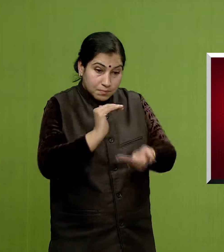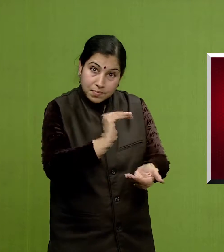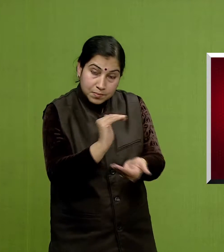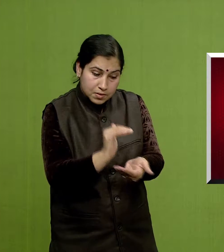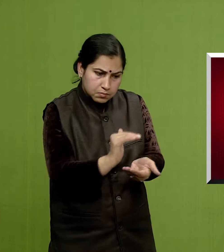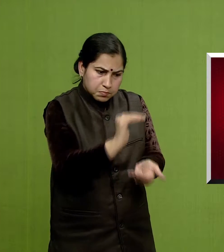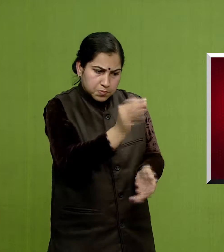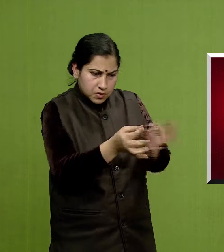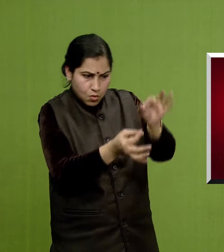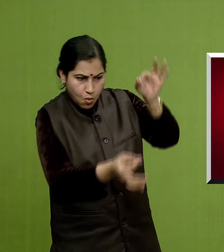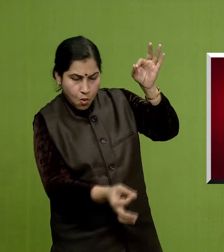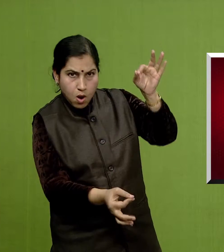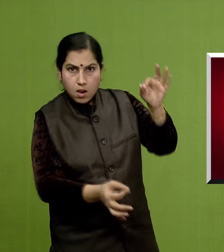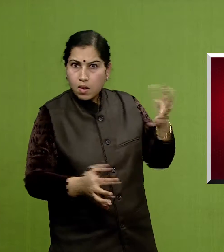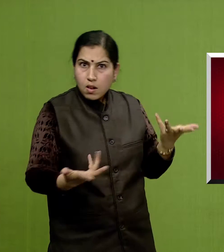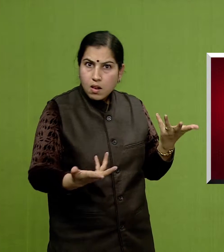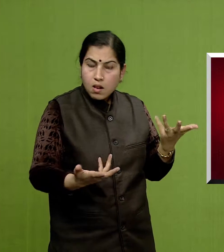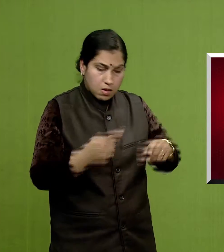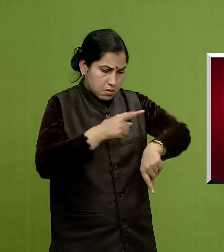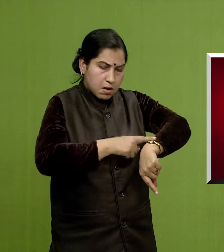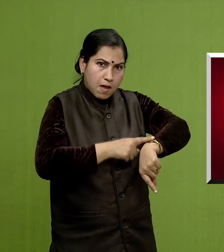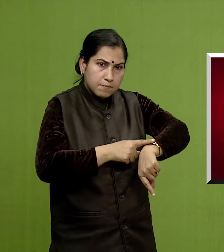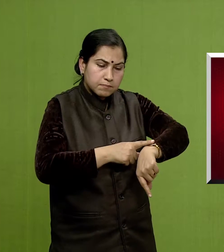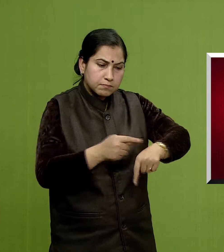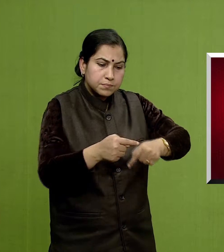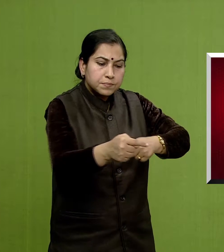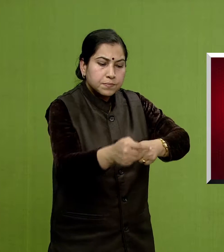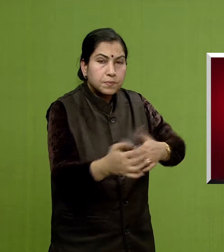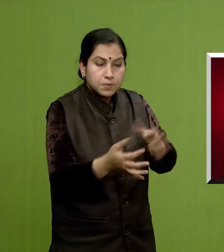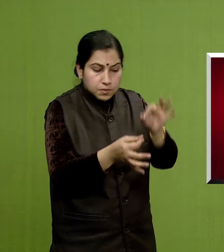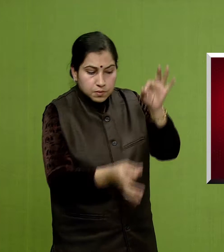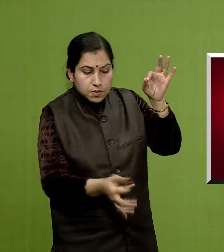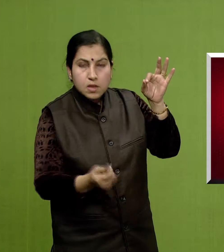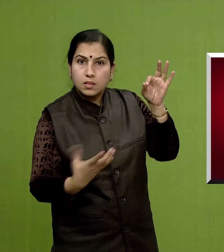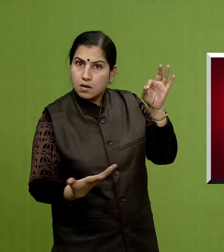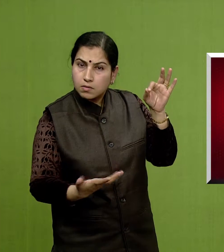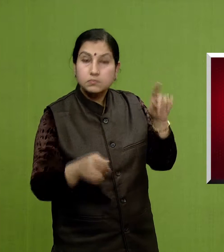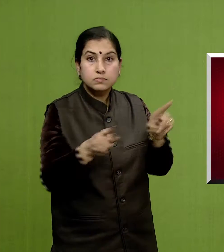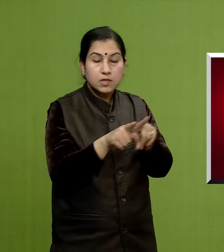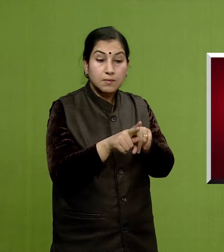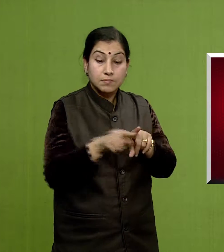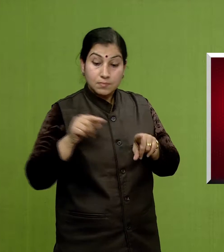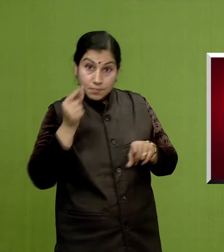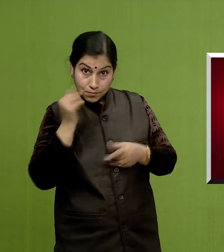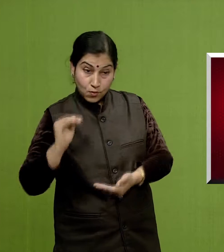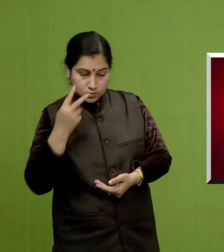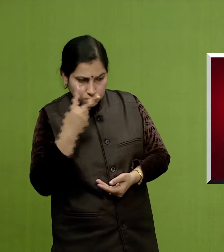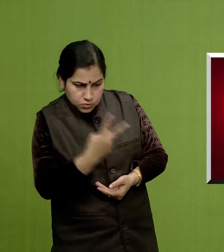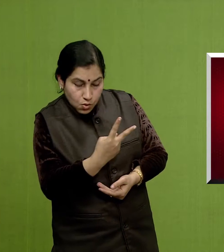grown over a specific period of time, as Mani noticed that